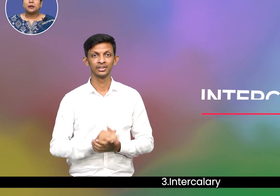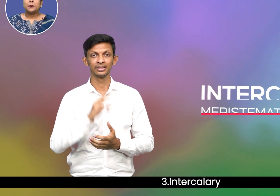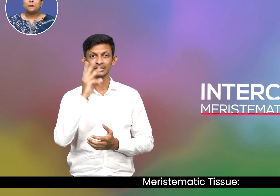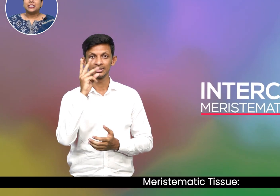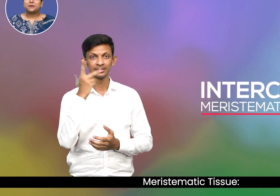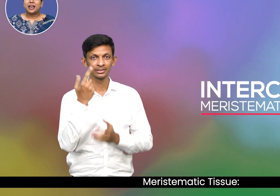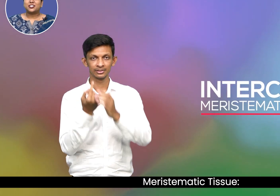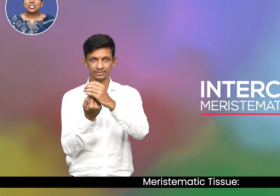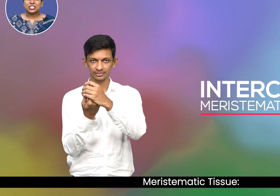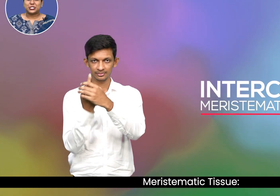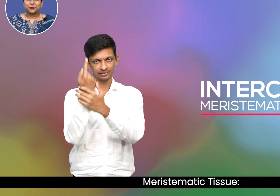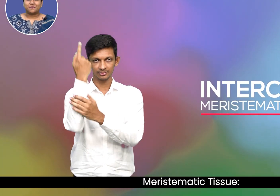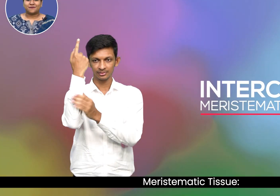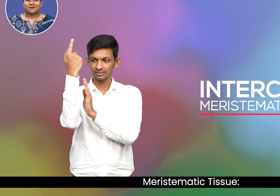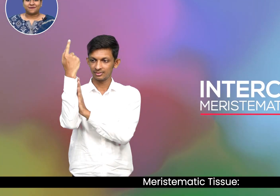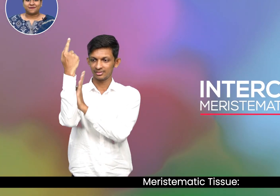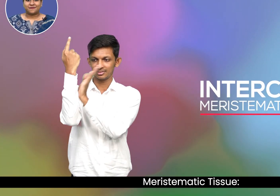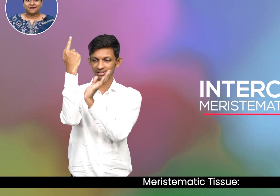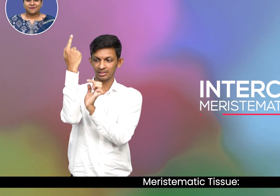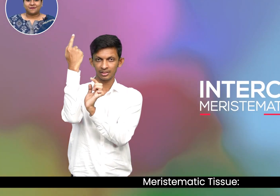Intercalary meristematic tissue.